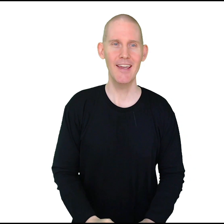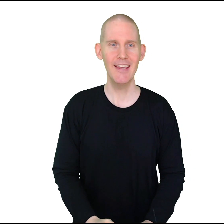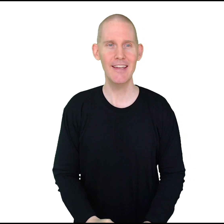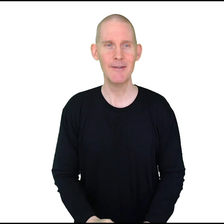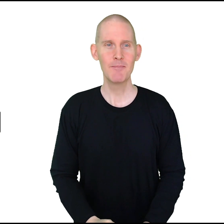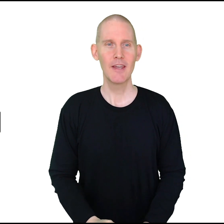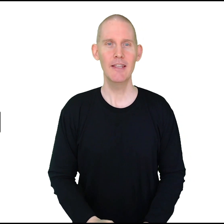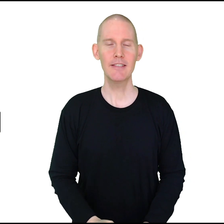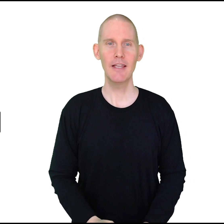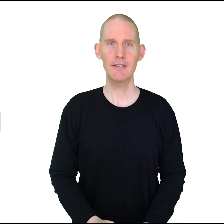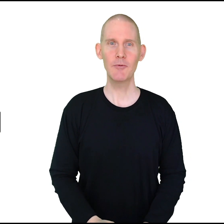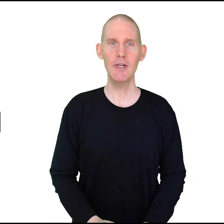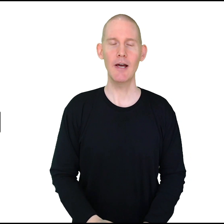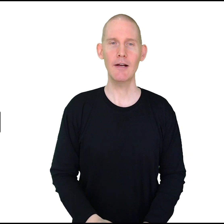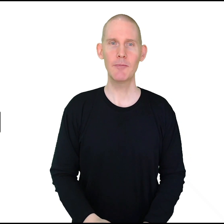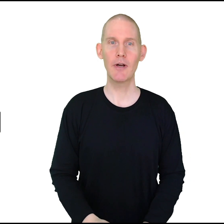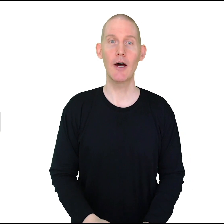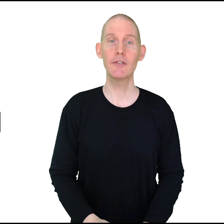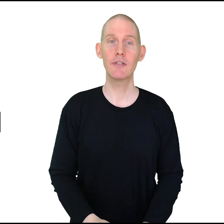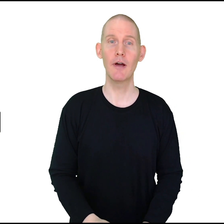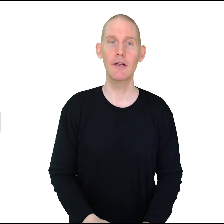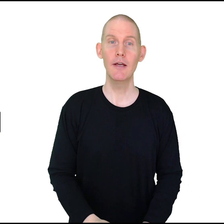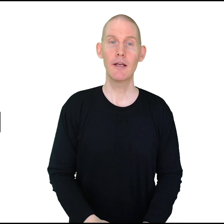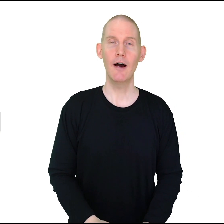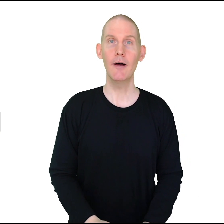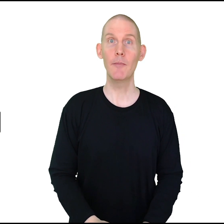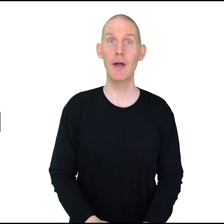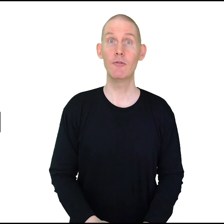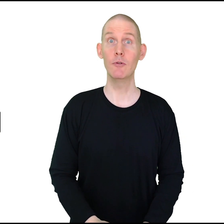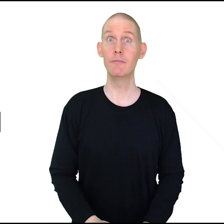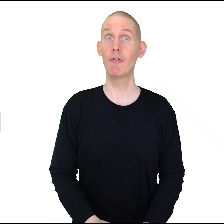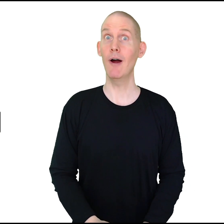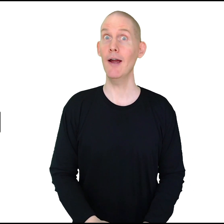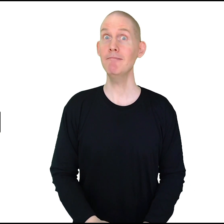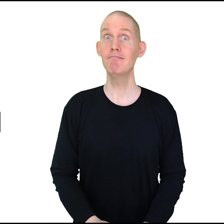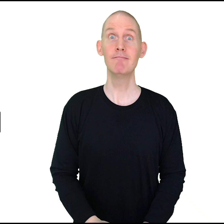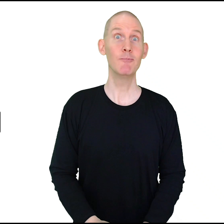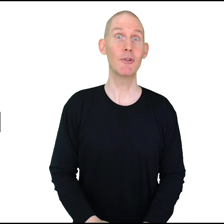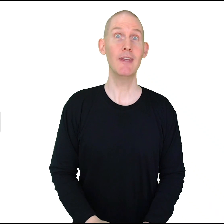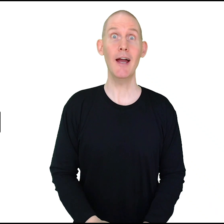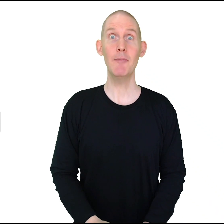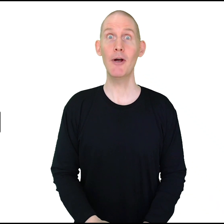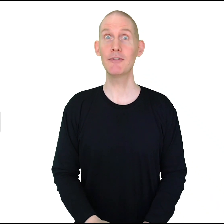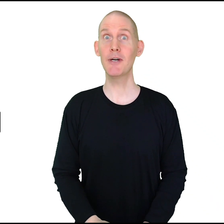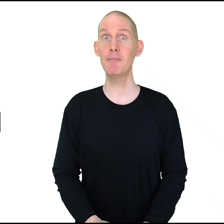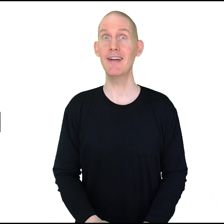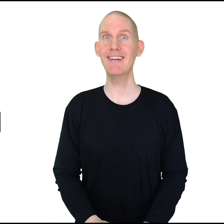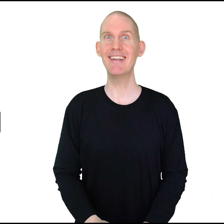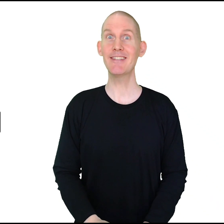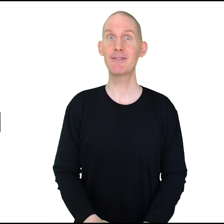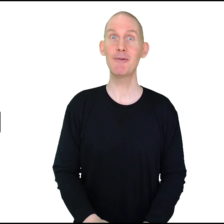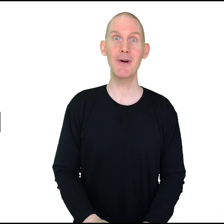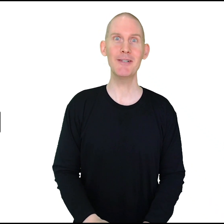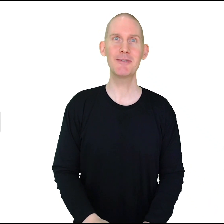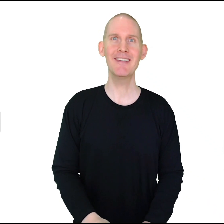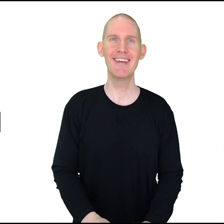Okay. In this lesson, we talked about how to sign Kyle, bedroom, dry, with the eyebrows up there and a yes/no question.